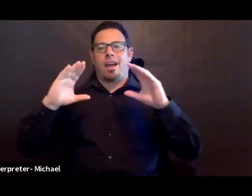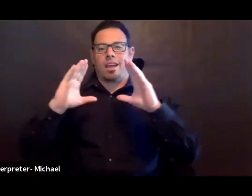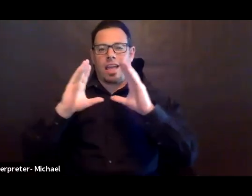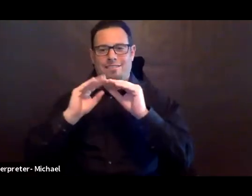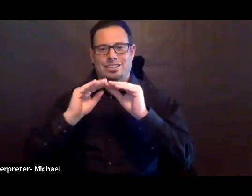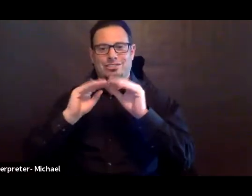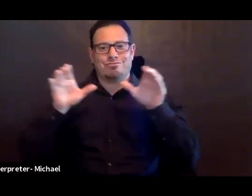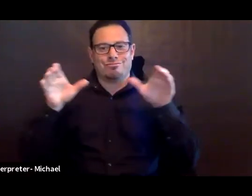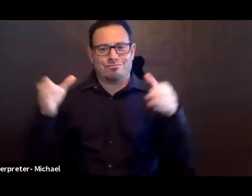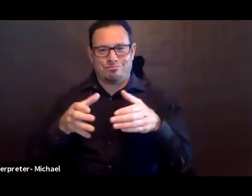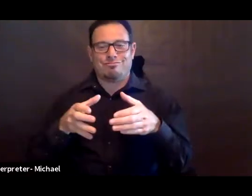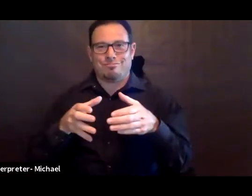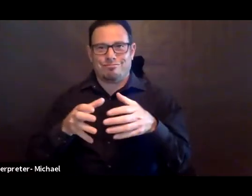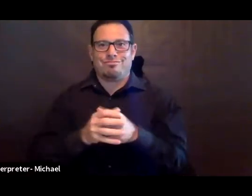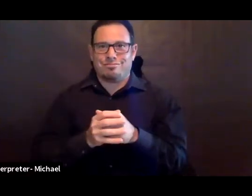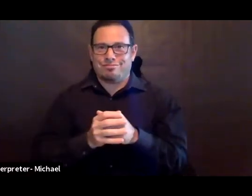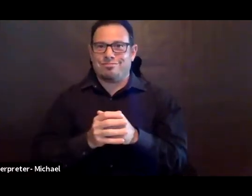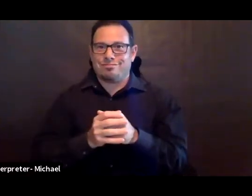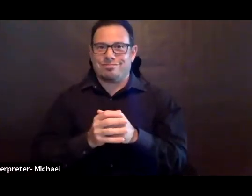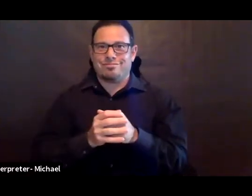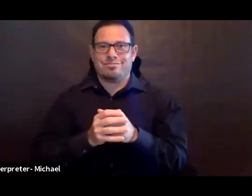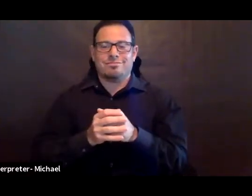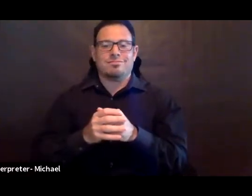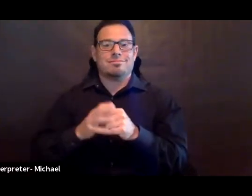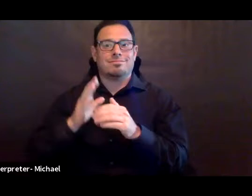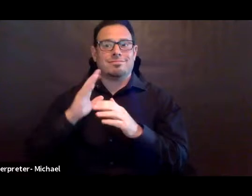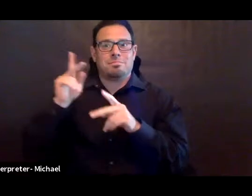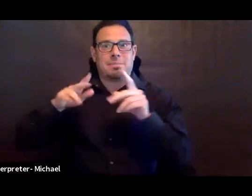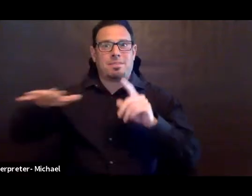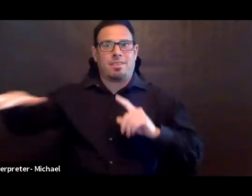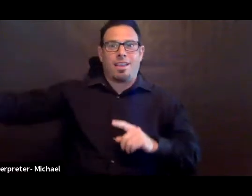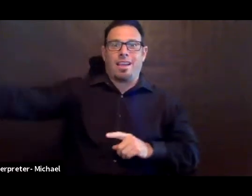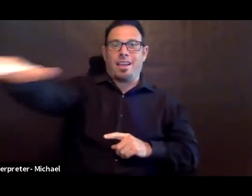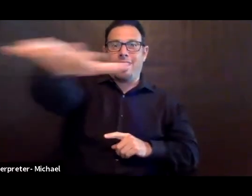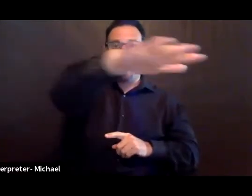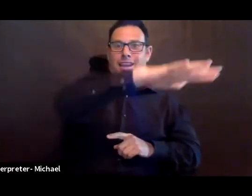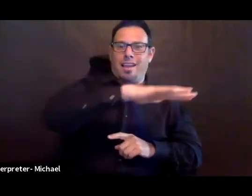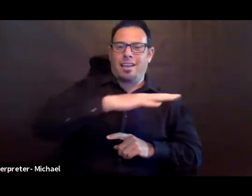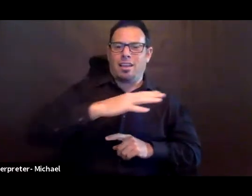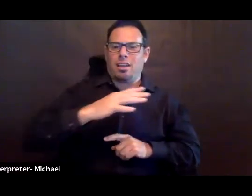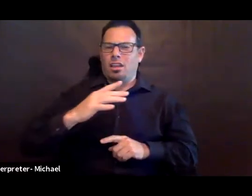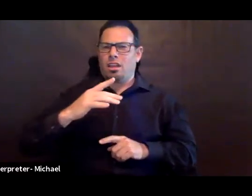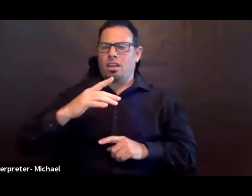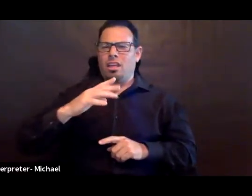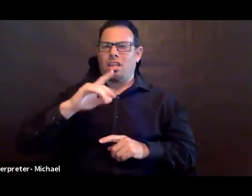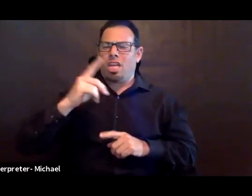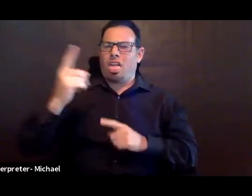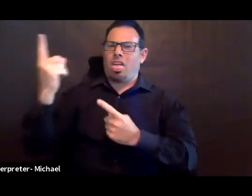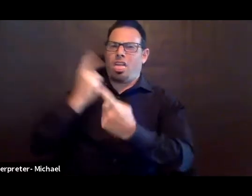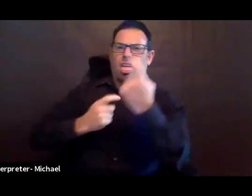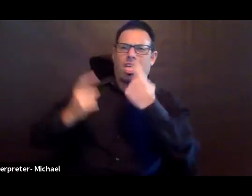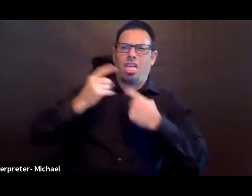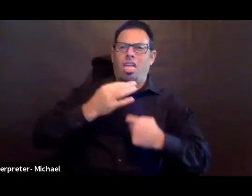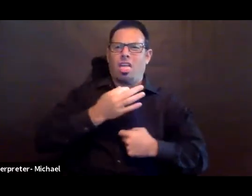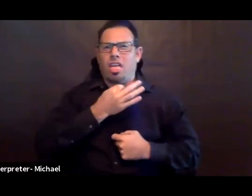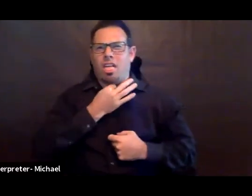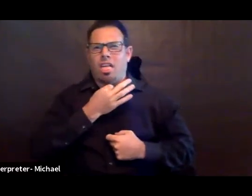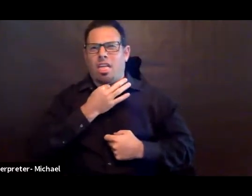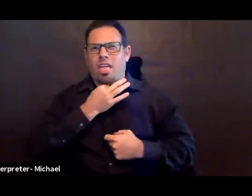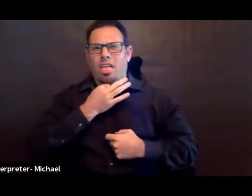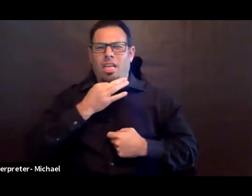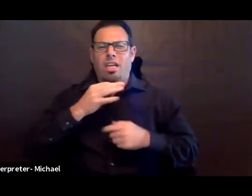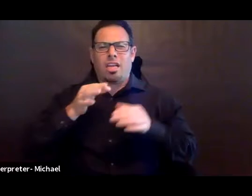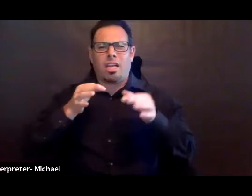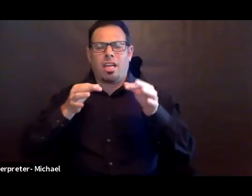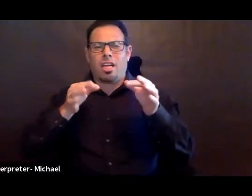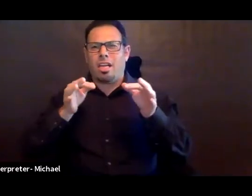questions about the variants and other developments in the news recently. Our plan at this point is to continue scheduling briefing calls as needed, probably